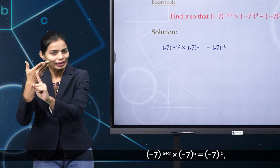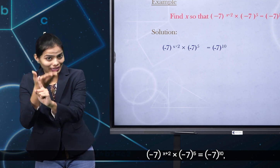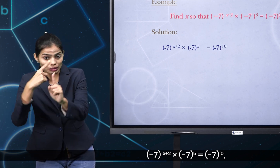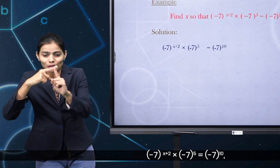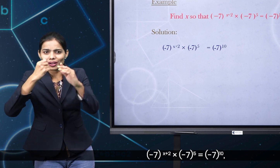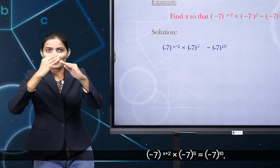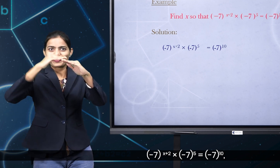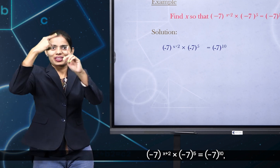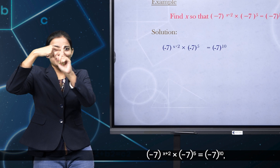whole power 10.